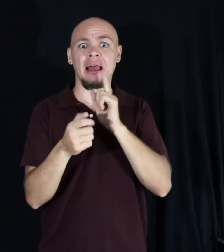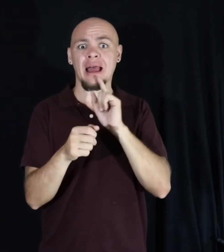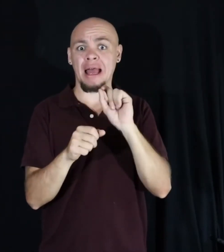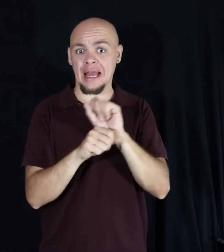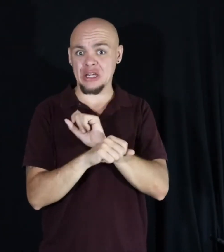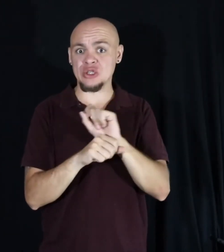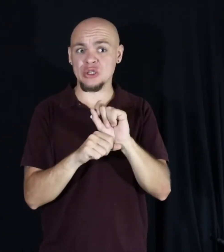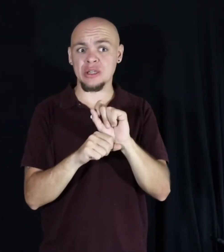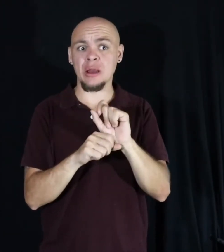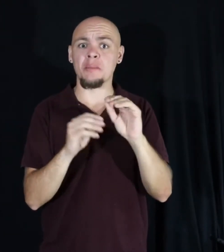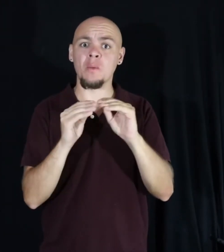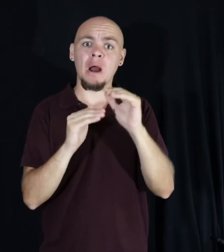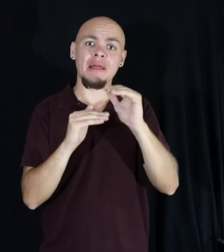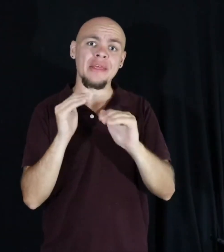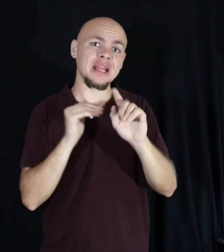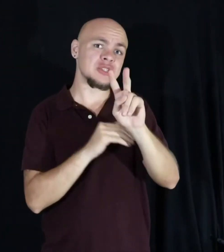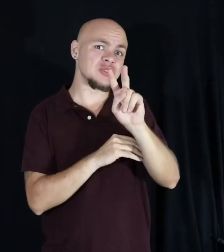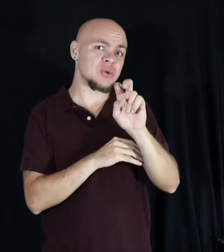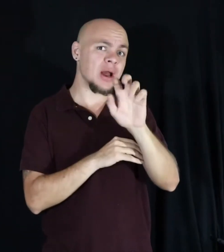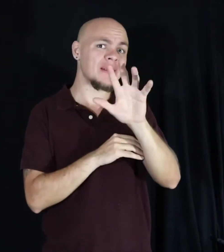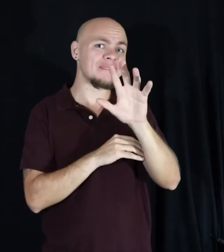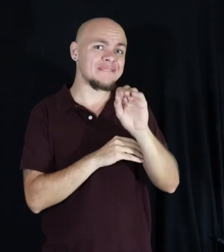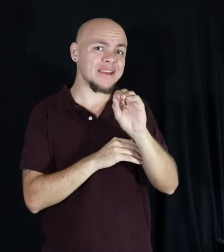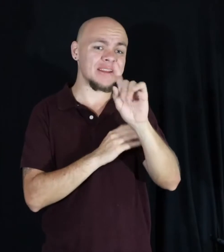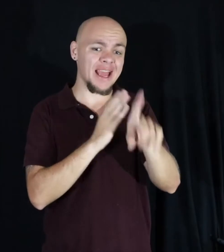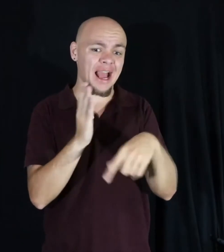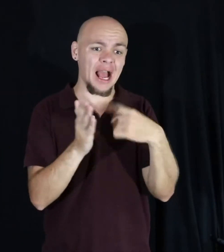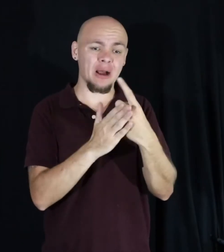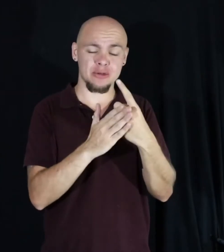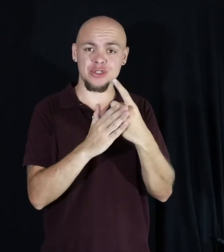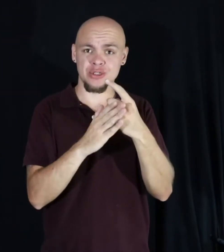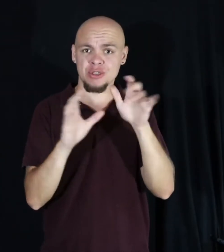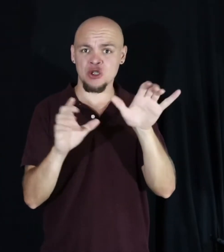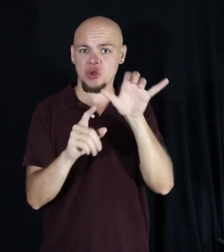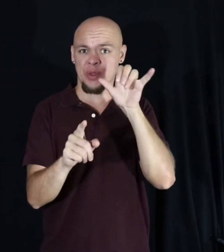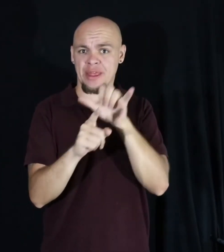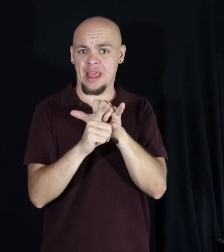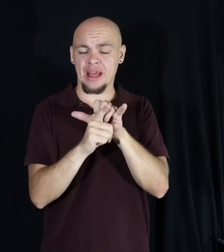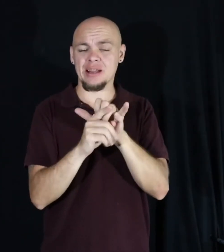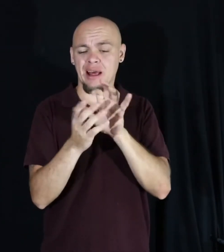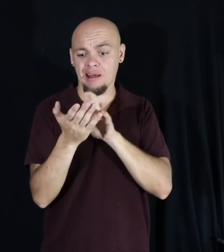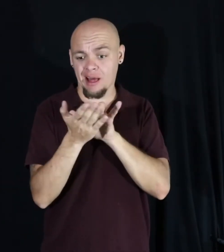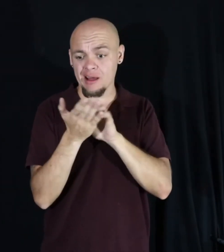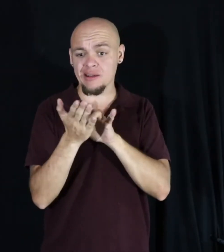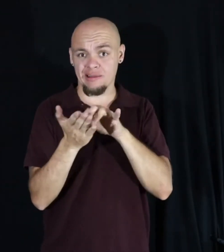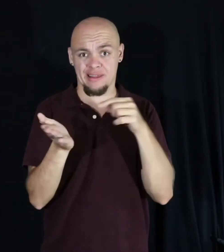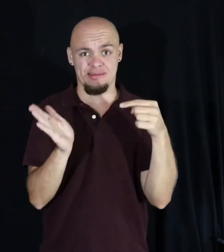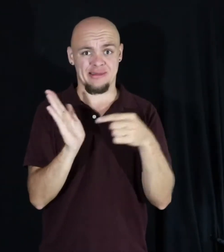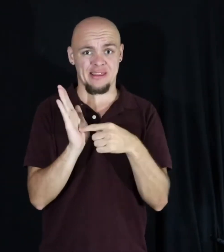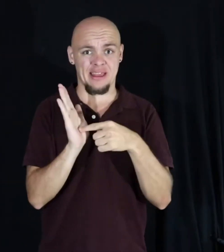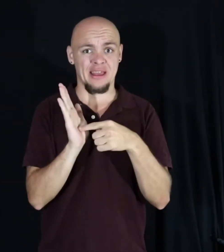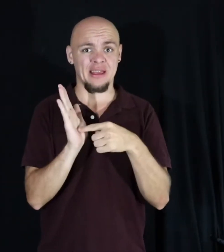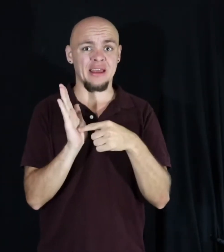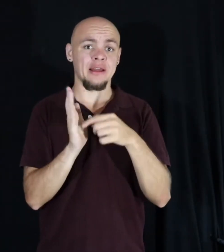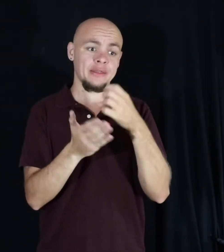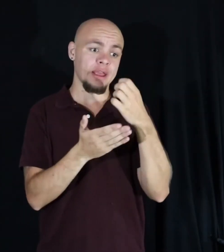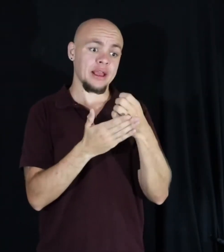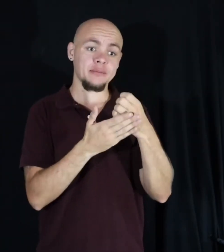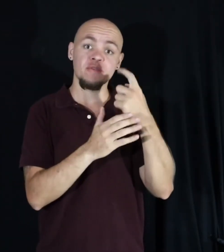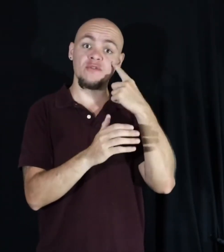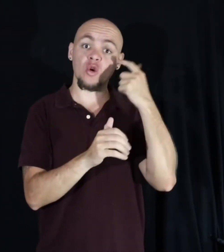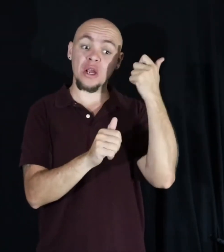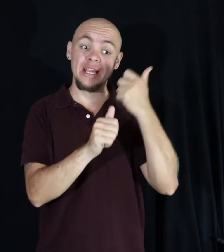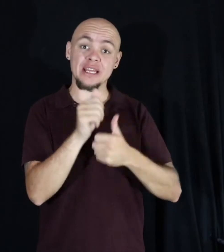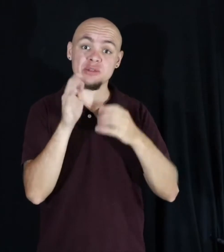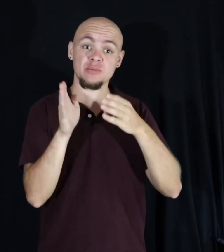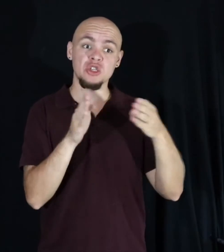currently take you over 250 hours to do so. And I did a little calculation of this. The damage to the economy for each one who does